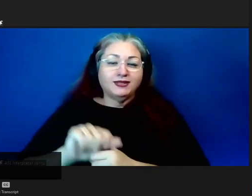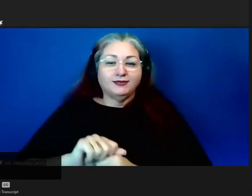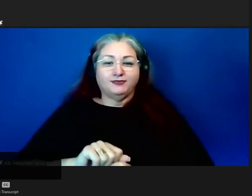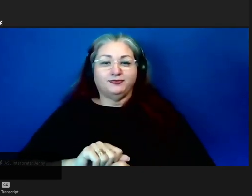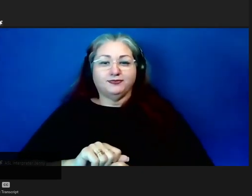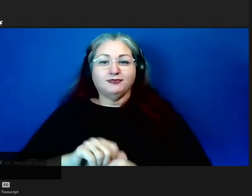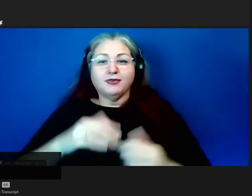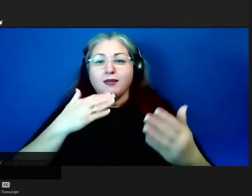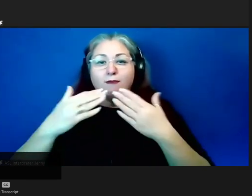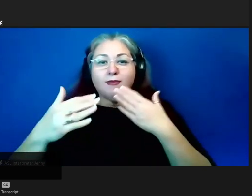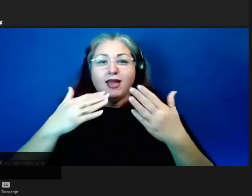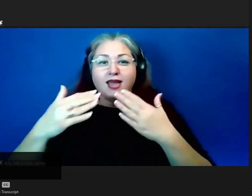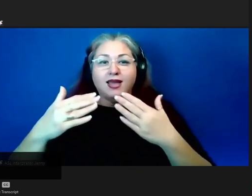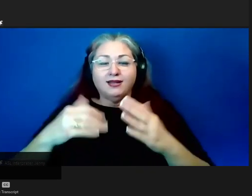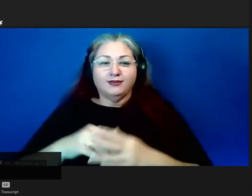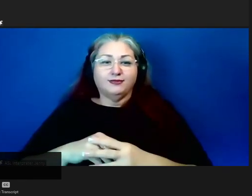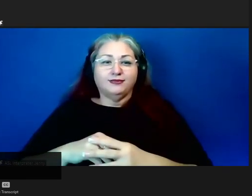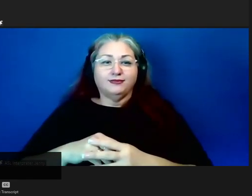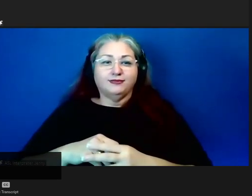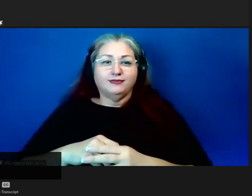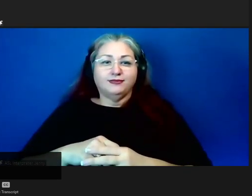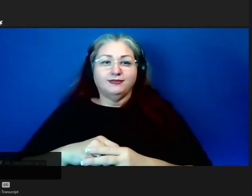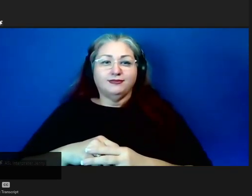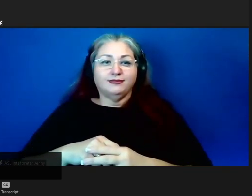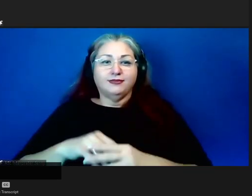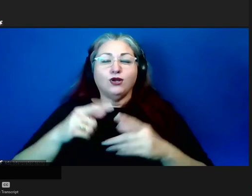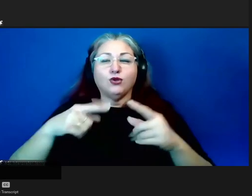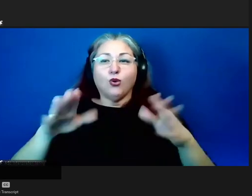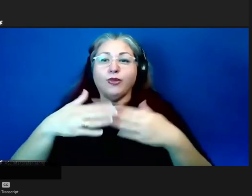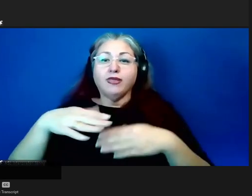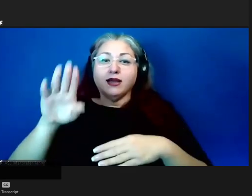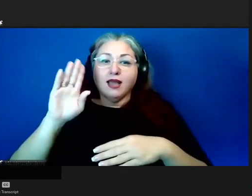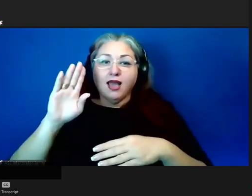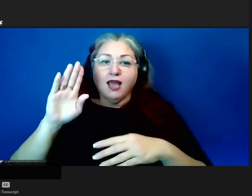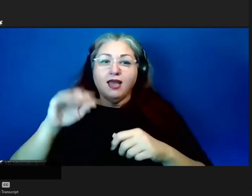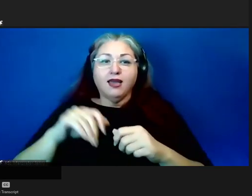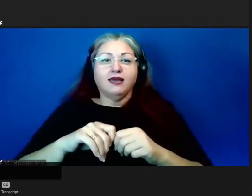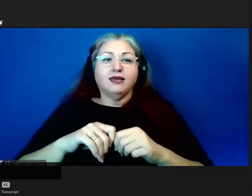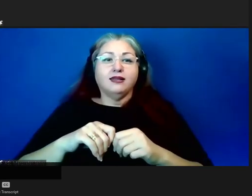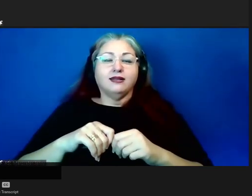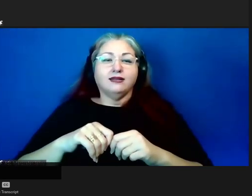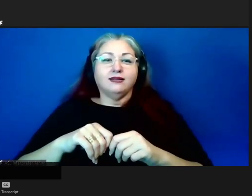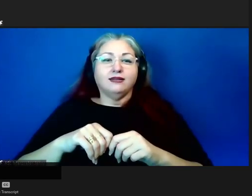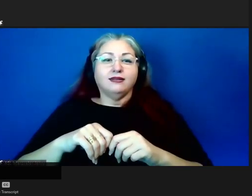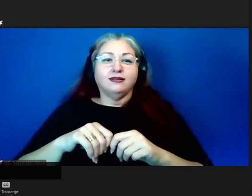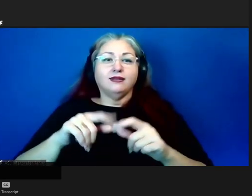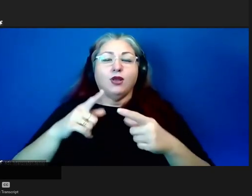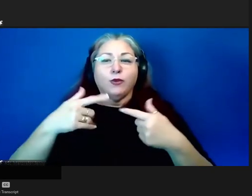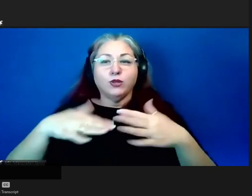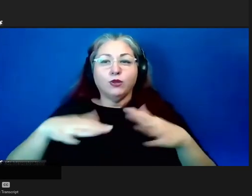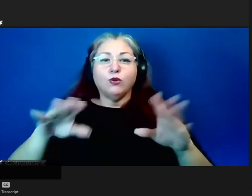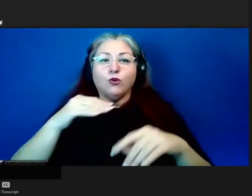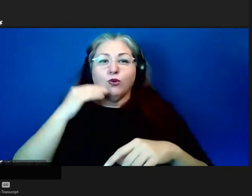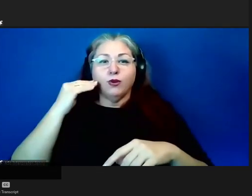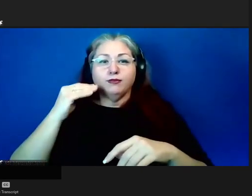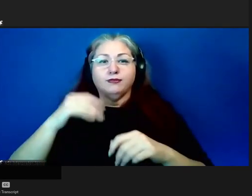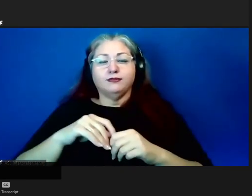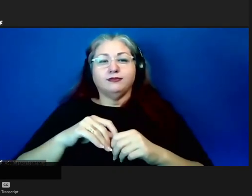2023. Mahalo mako ya oko I ka aku akoa anamai I na la iho nei I hala. O ke aloha